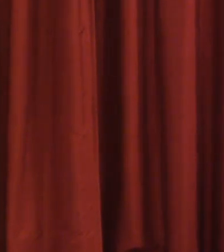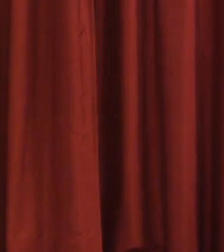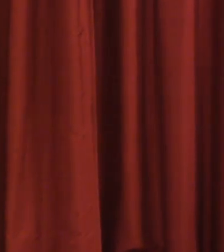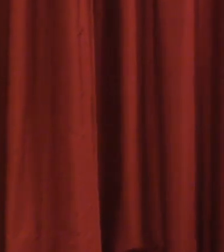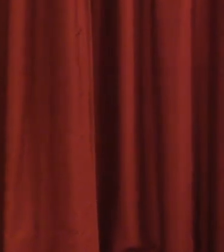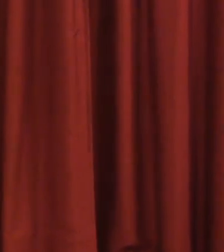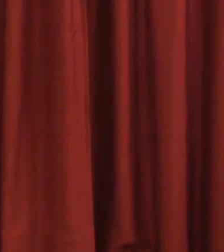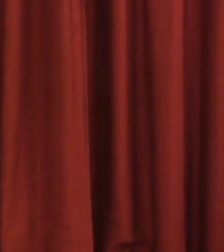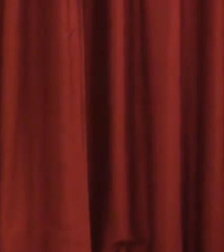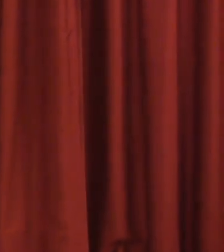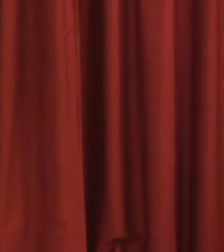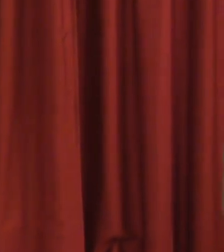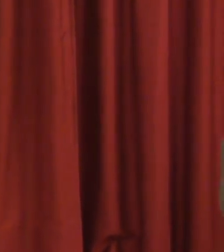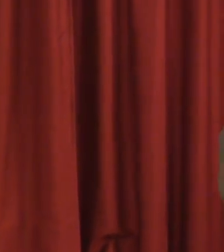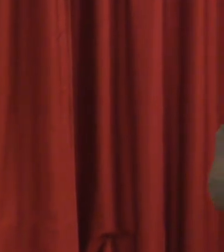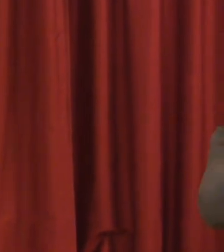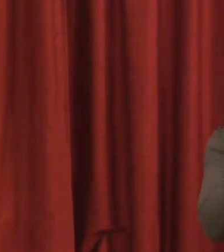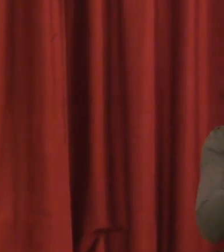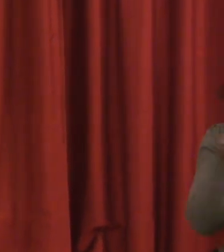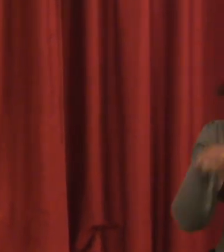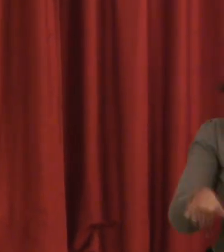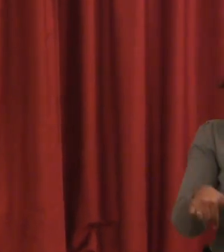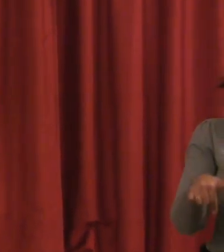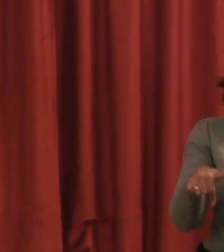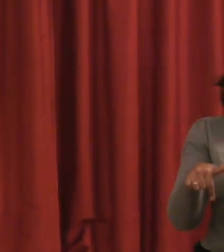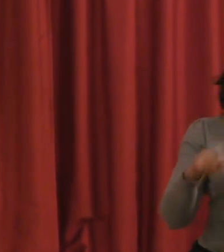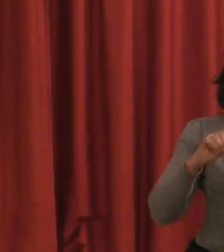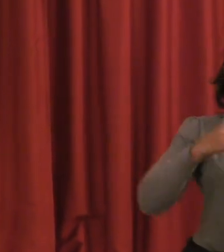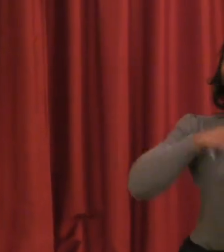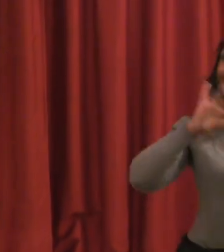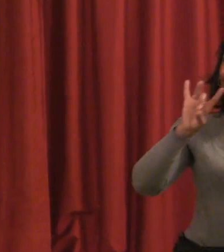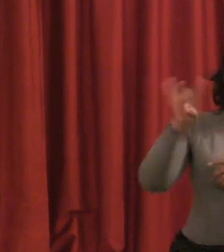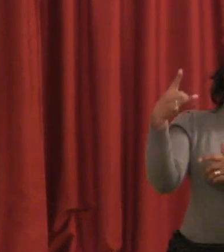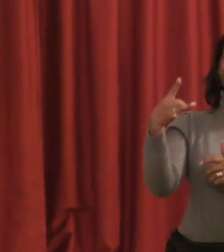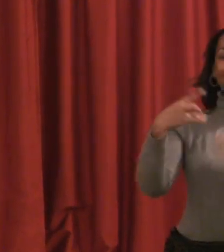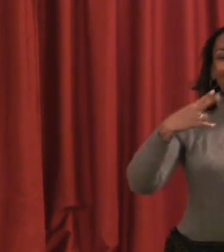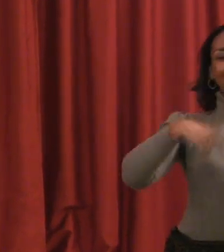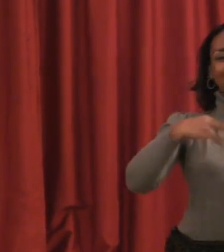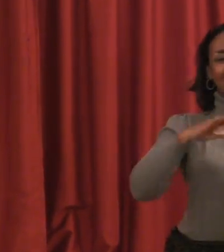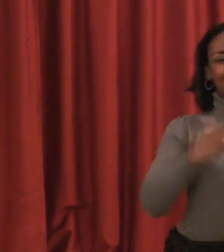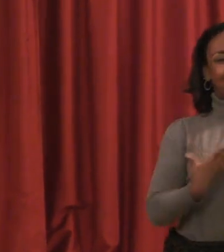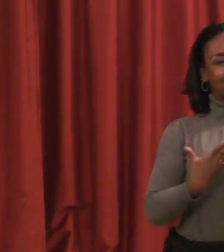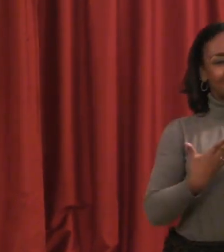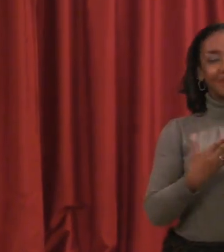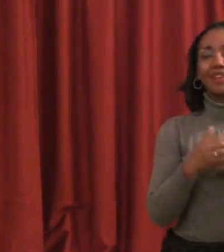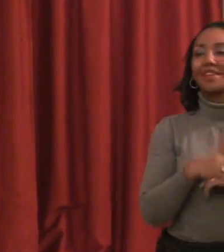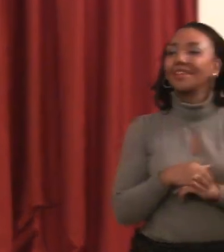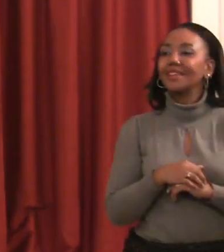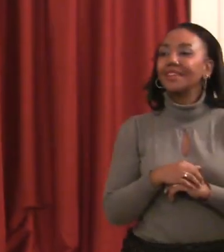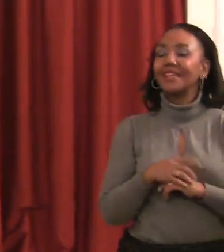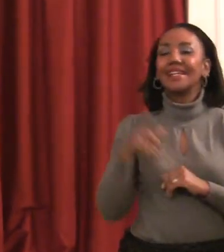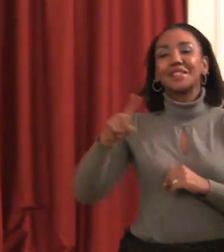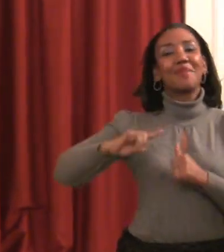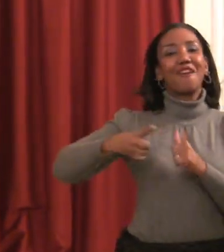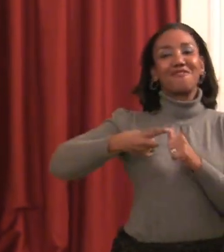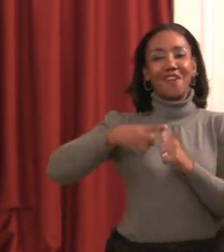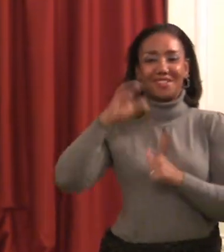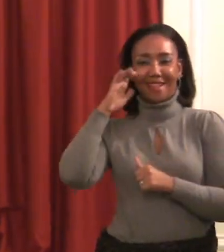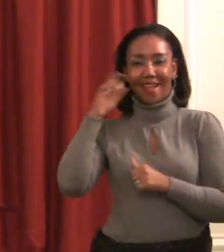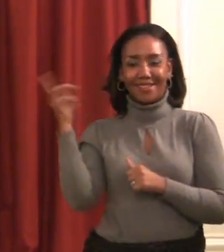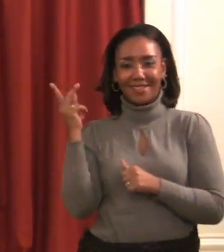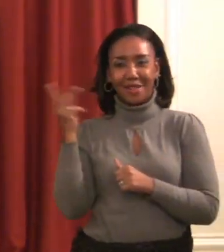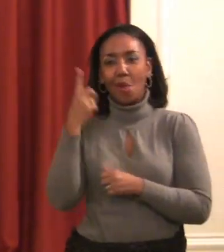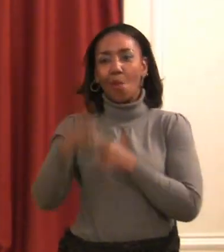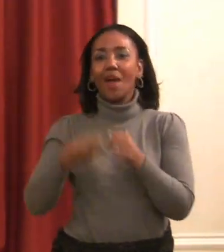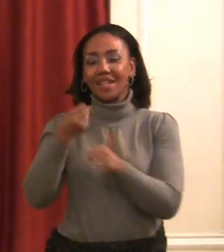didn't seem right that she not be here for this, my 8th literary novel. She's my first cousin. We